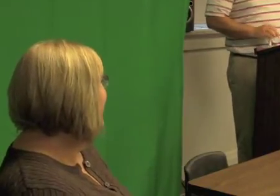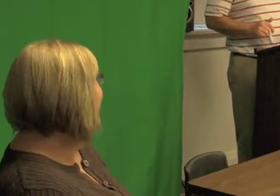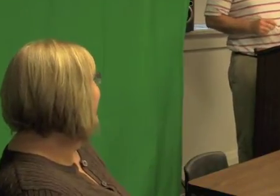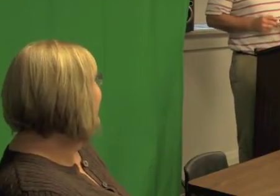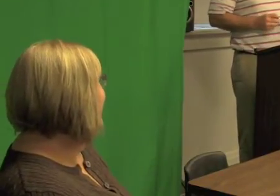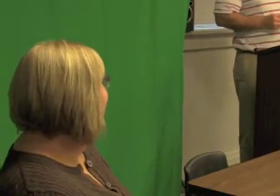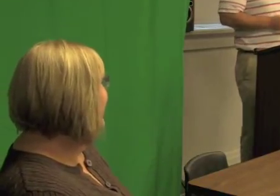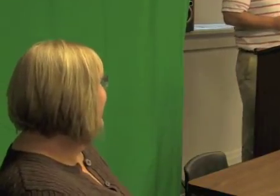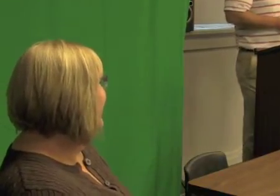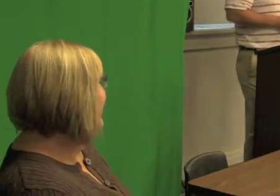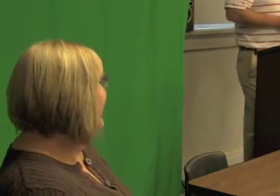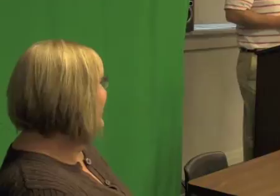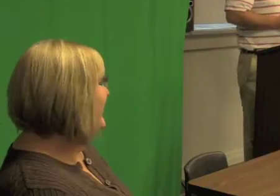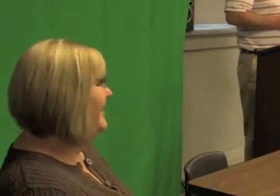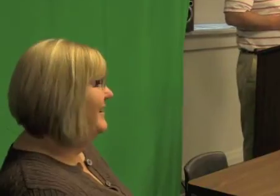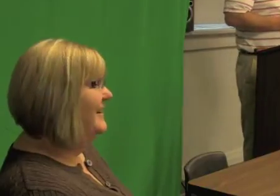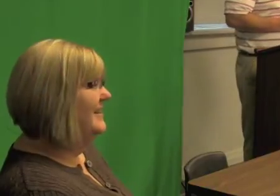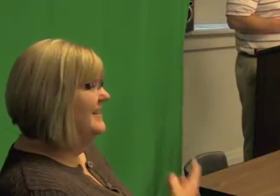Yo.